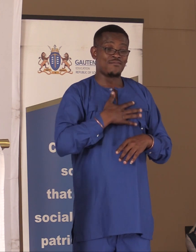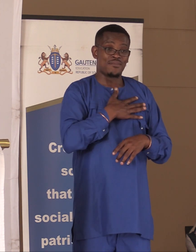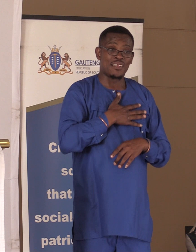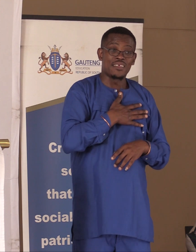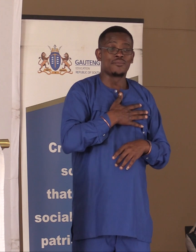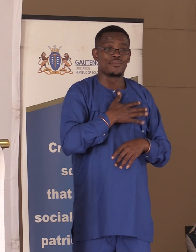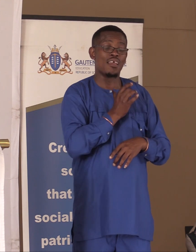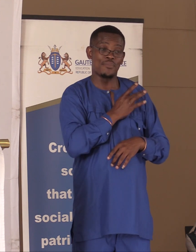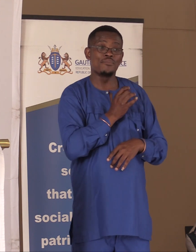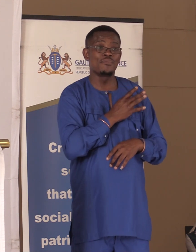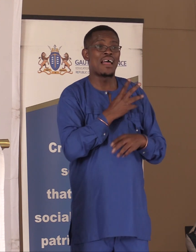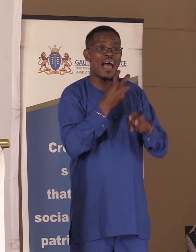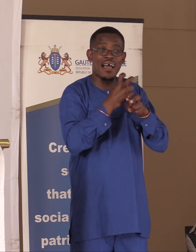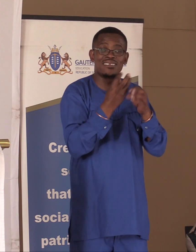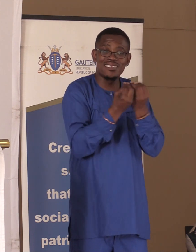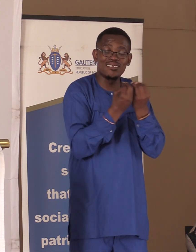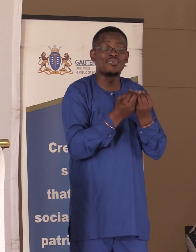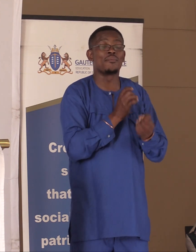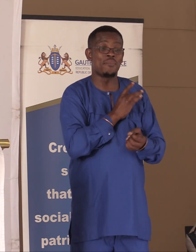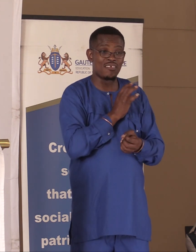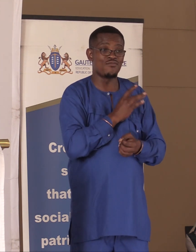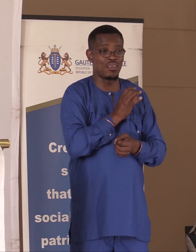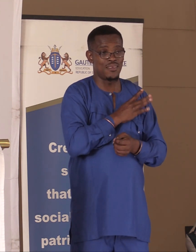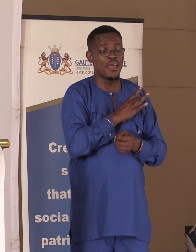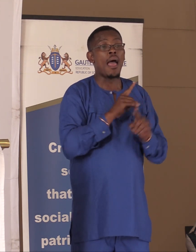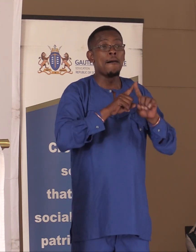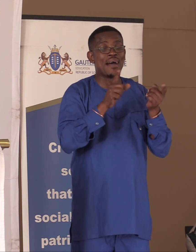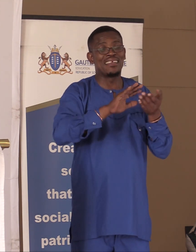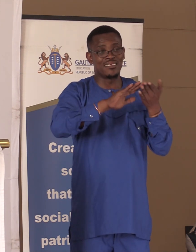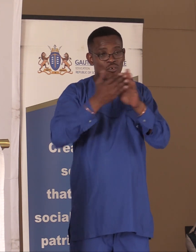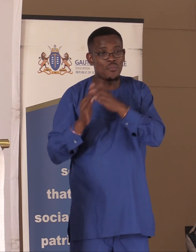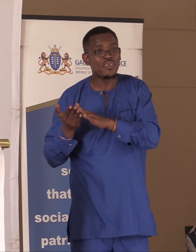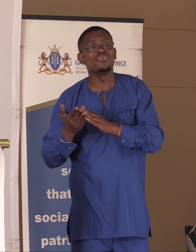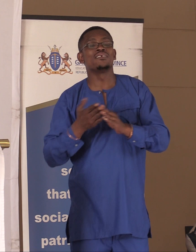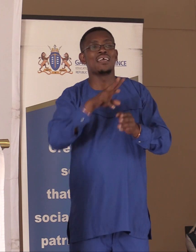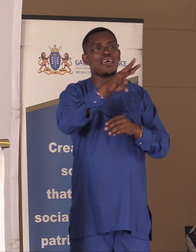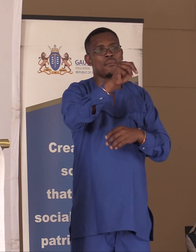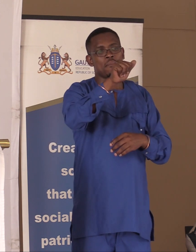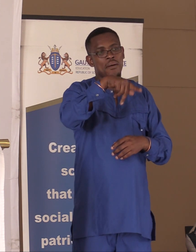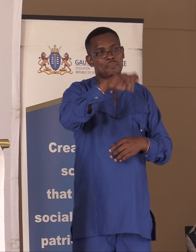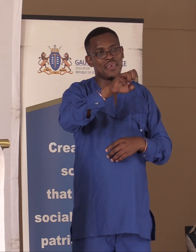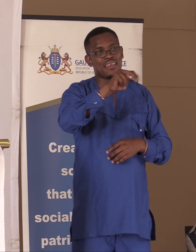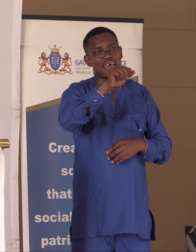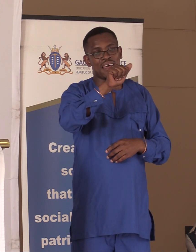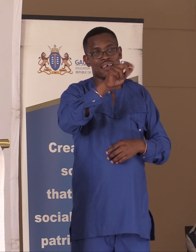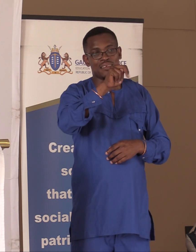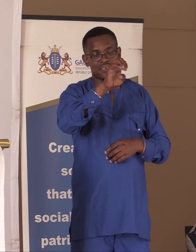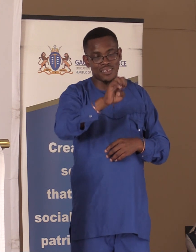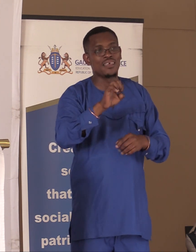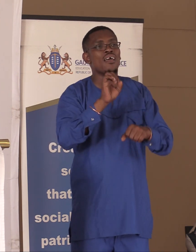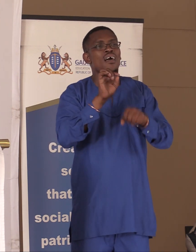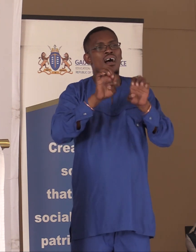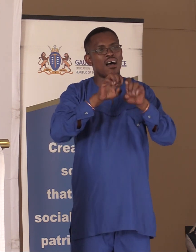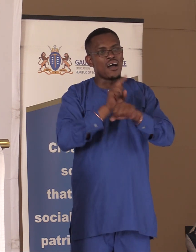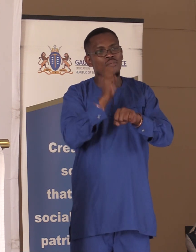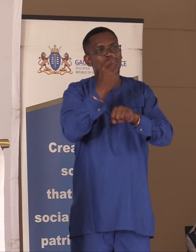And it's painful to do hard things or difficult things. But as a society, and as Mapenane, as Harangu, as Department of Education in Gauteng,